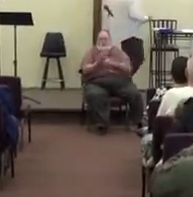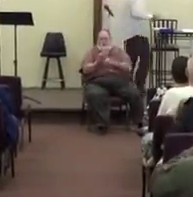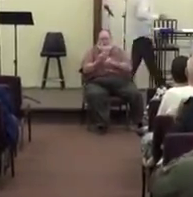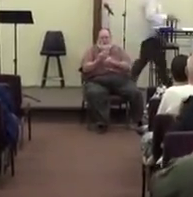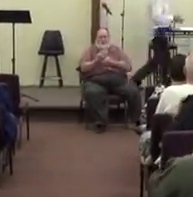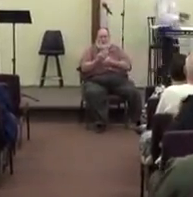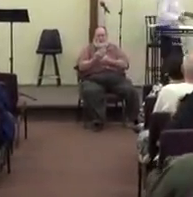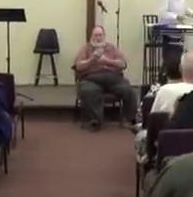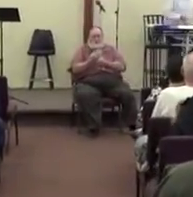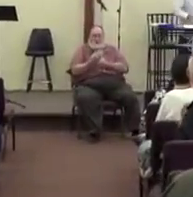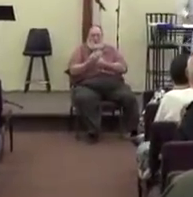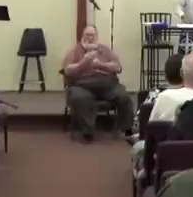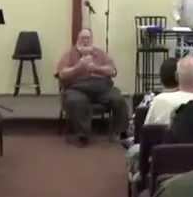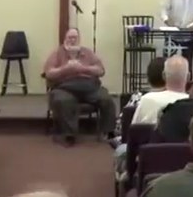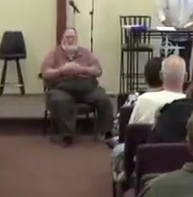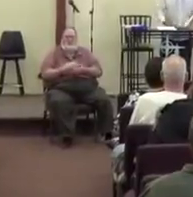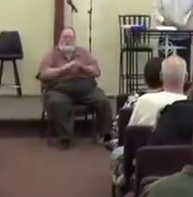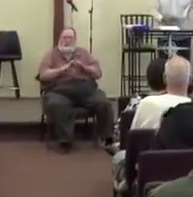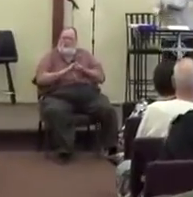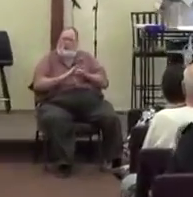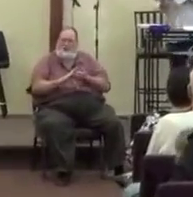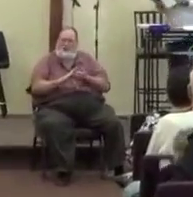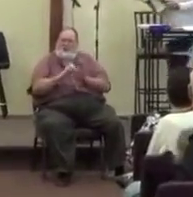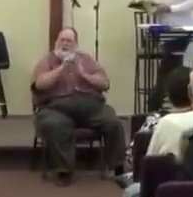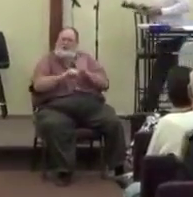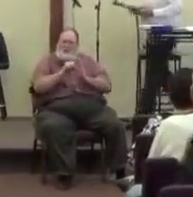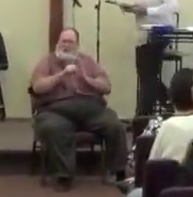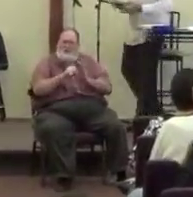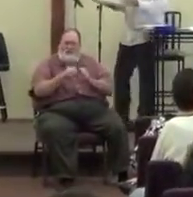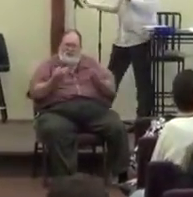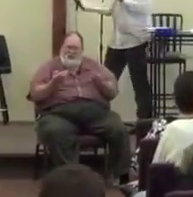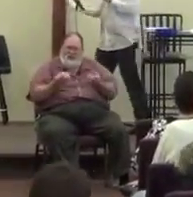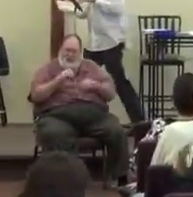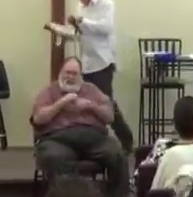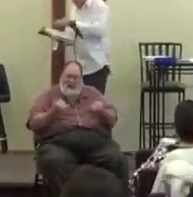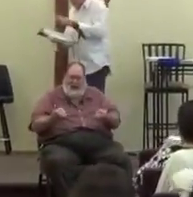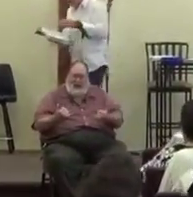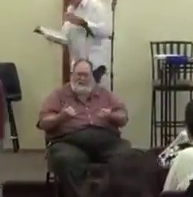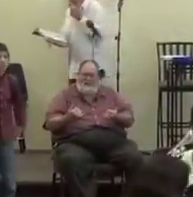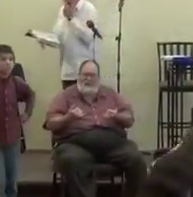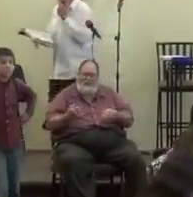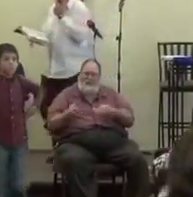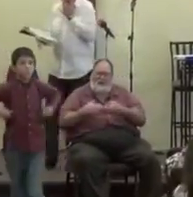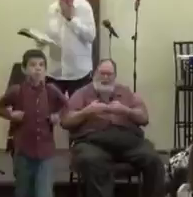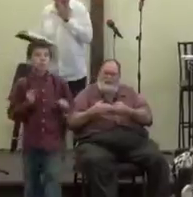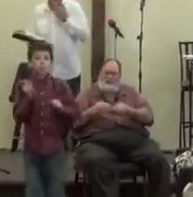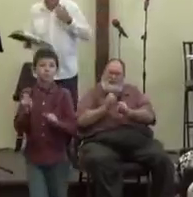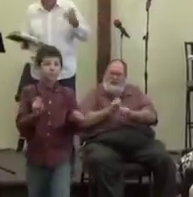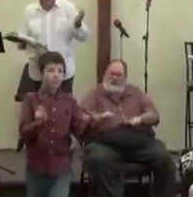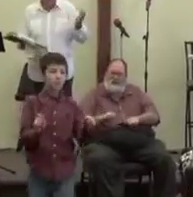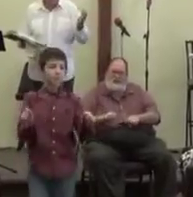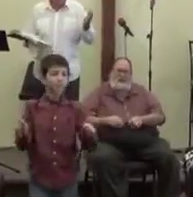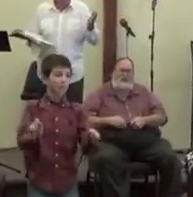it's really a neat season we're in, approaching Easter, and it's amazing how God has had us go through John